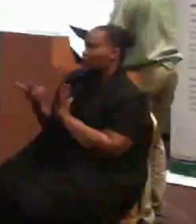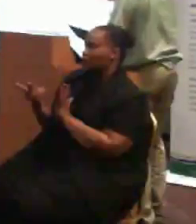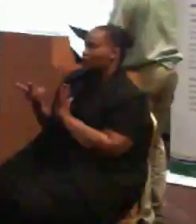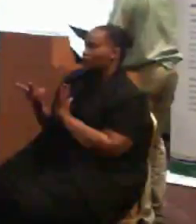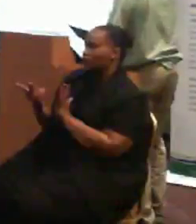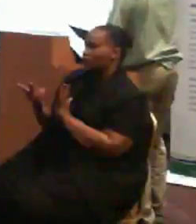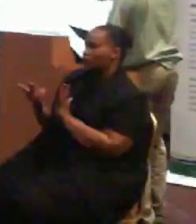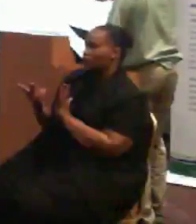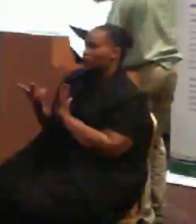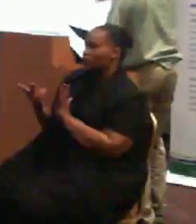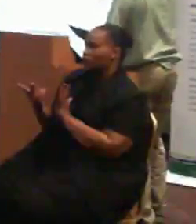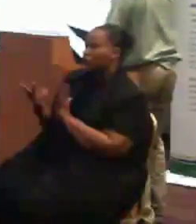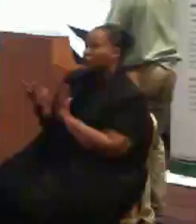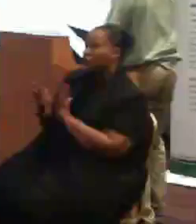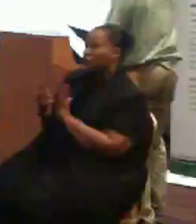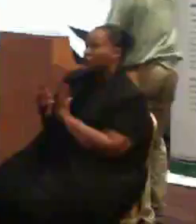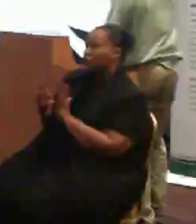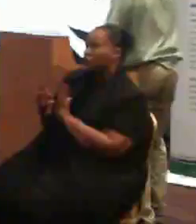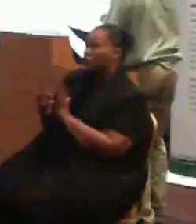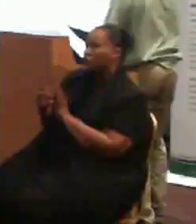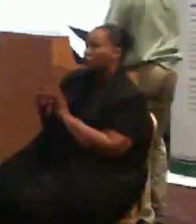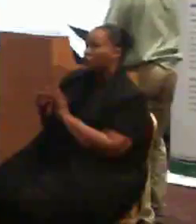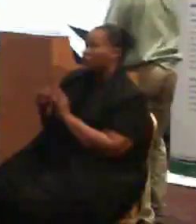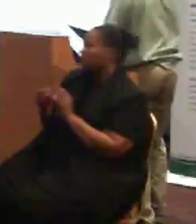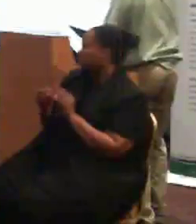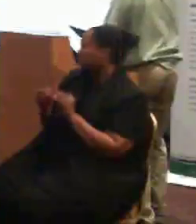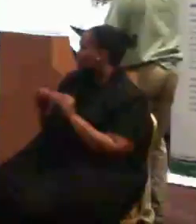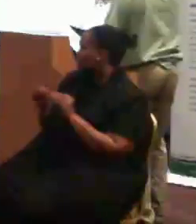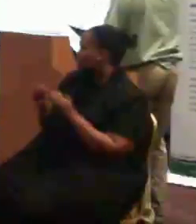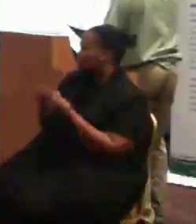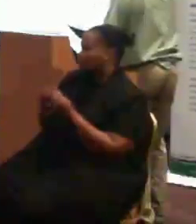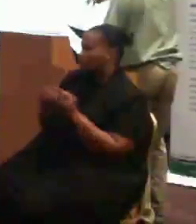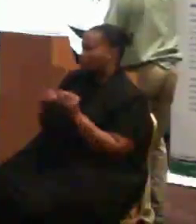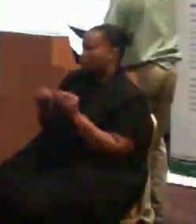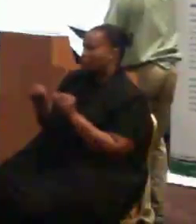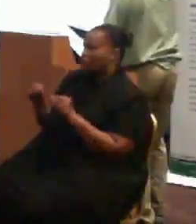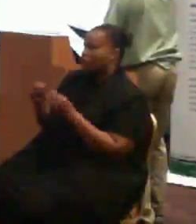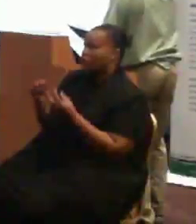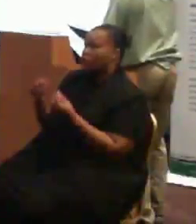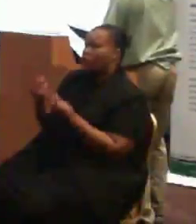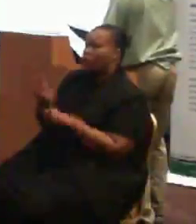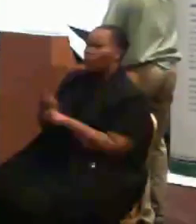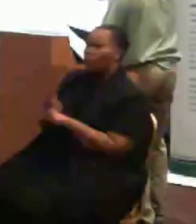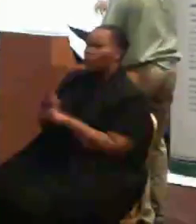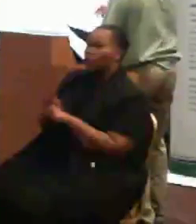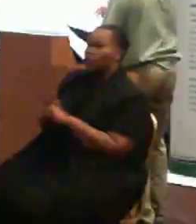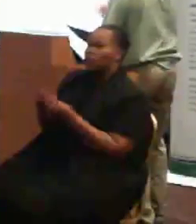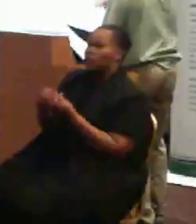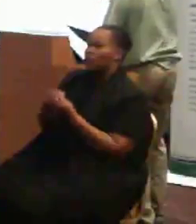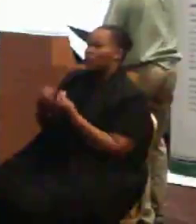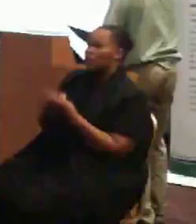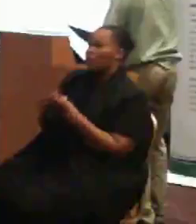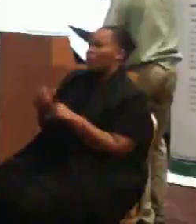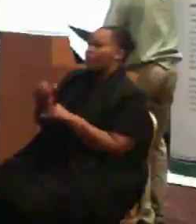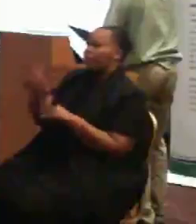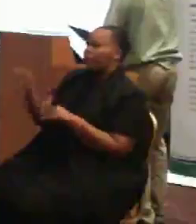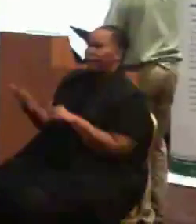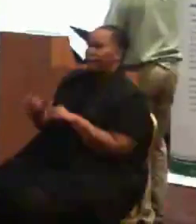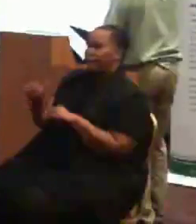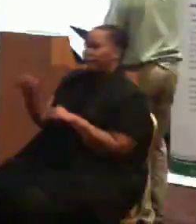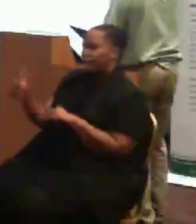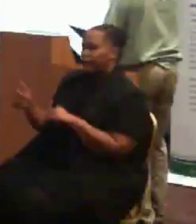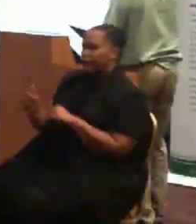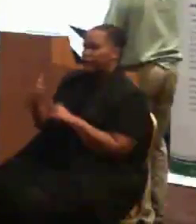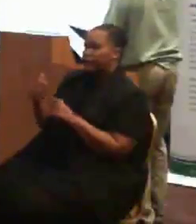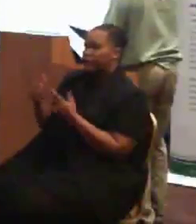tactic within Nersa by delaying stuff. There's always another thing that we have to deal with, that we can't get